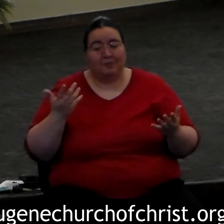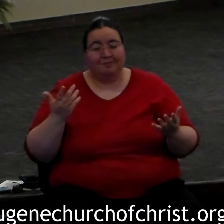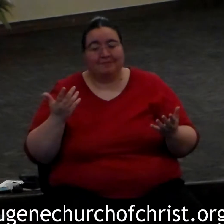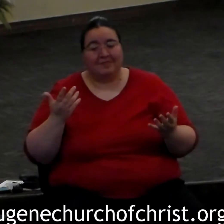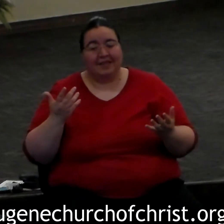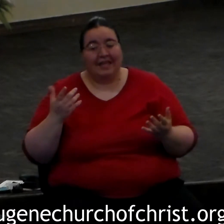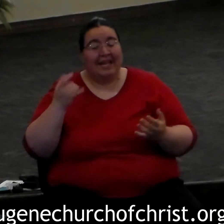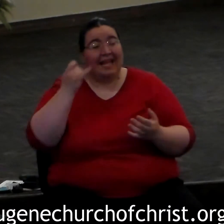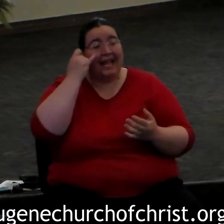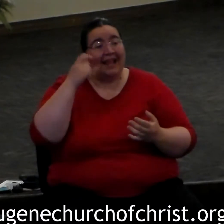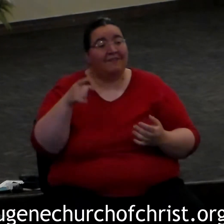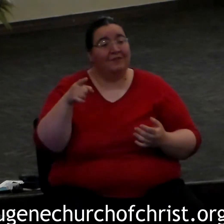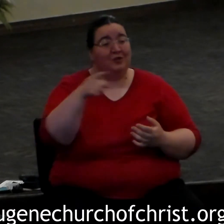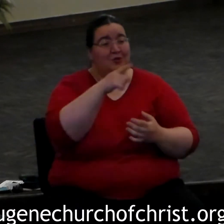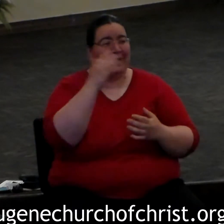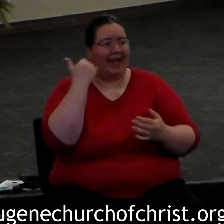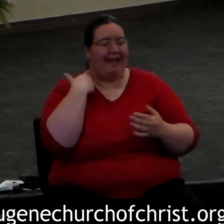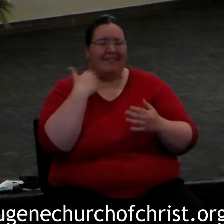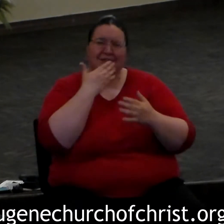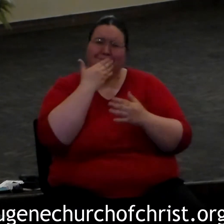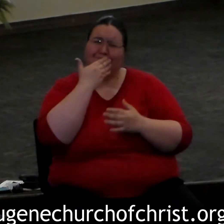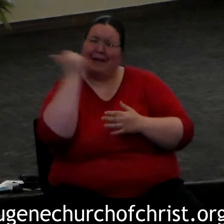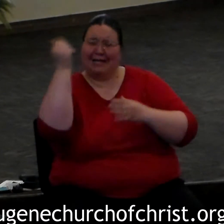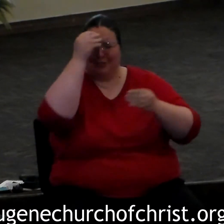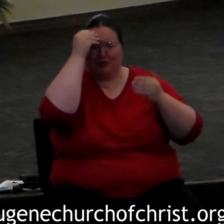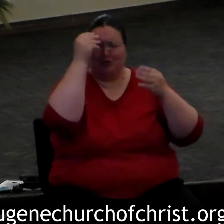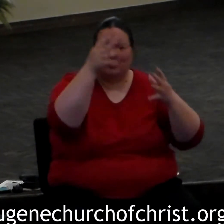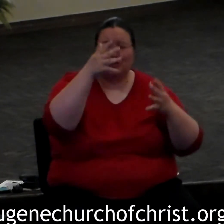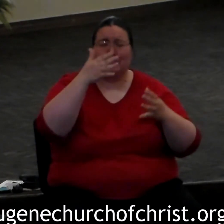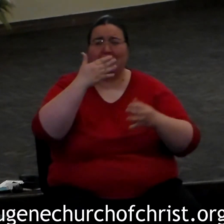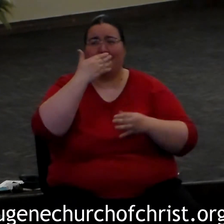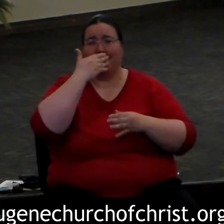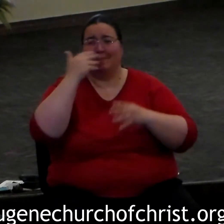gift, the most amazing thing that has ever happened to you has just occurred,